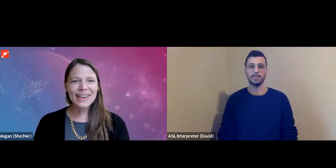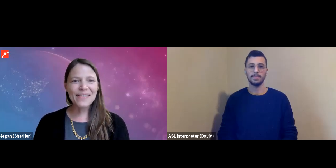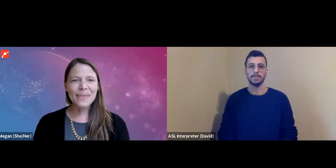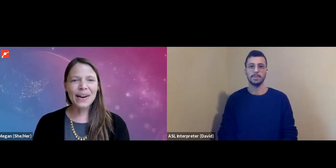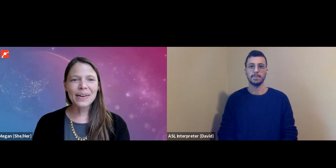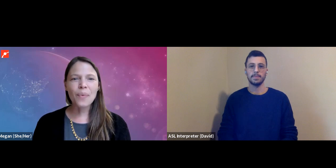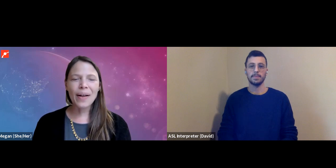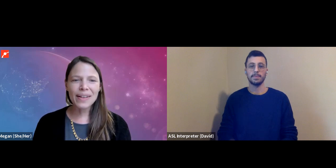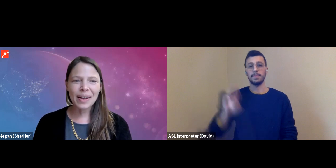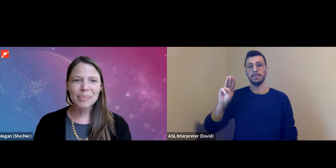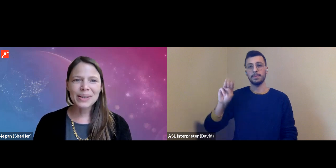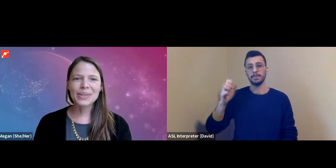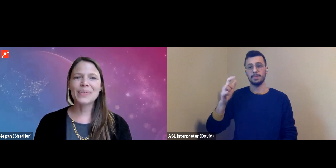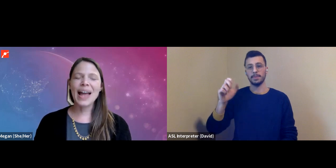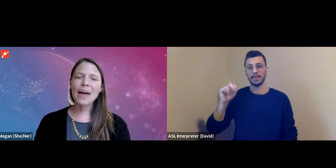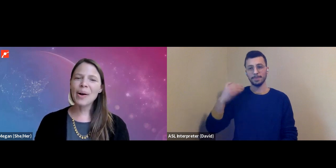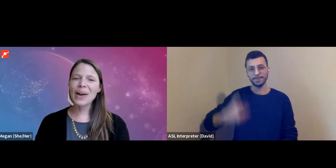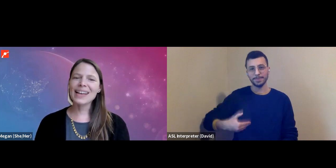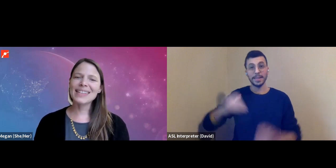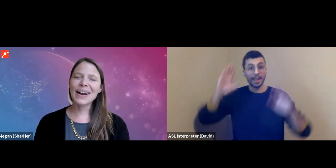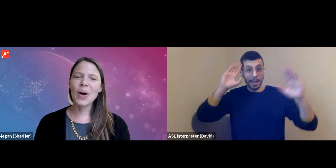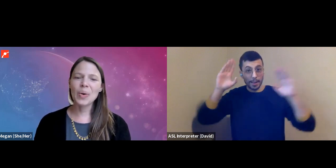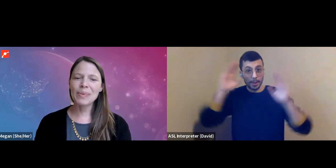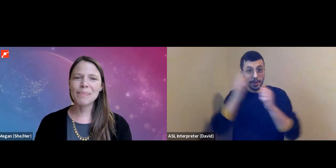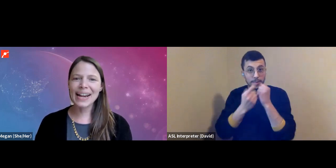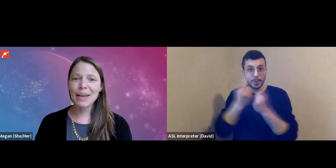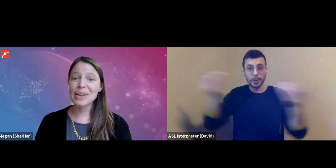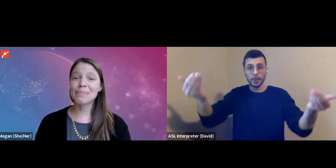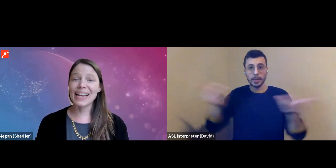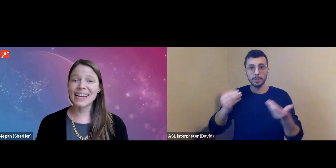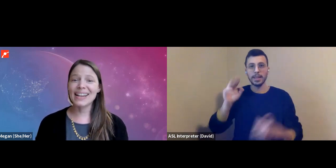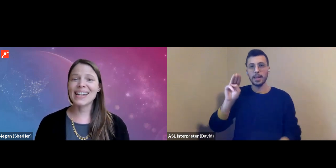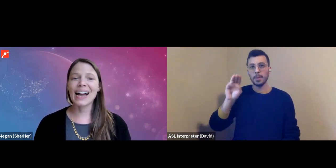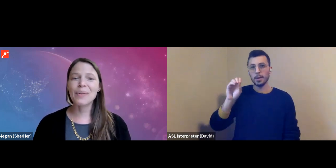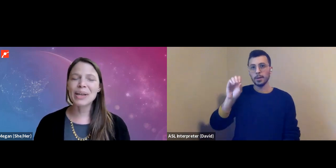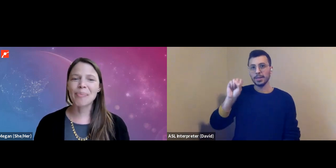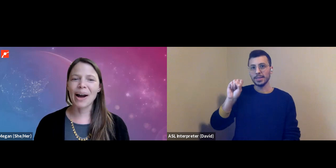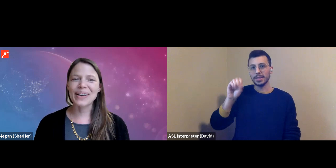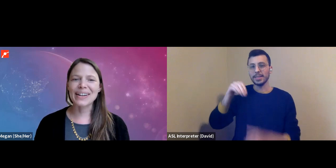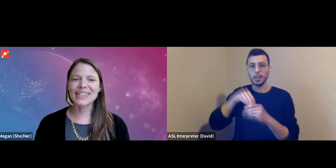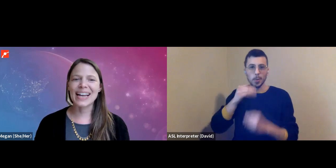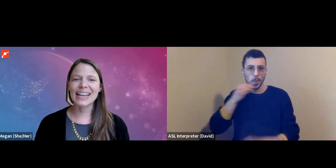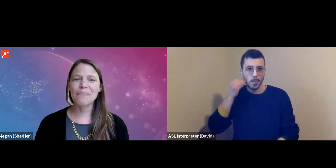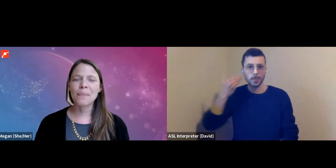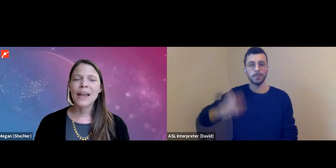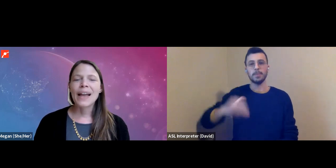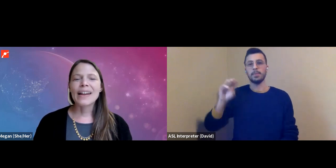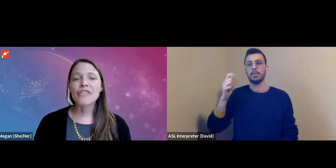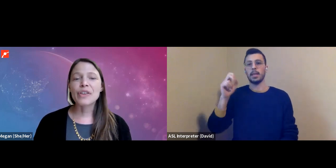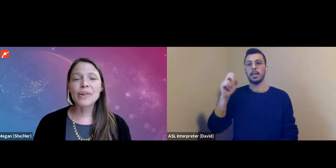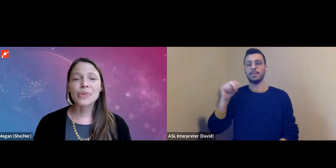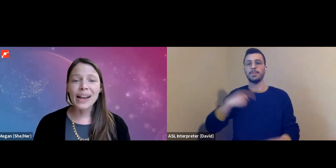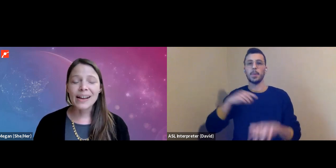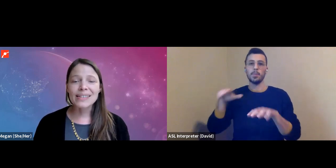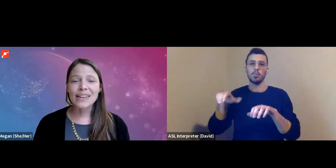Well, hello everyone. Welcome to MOS at Home. My name is Megan and I will be your moderator tonight. Now,